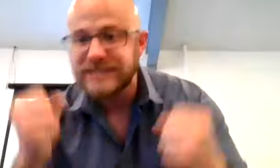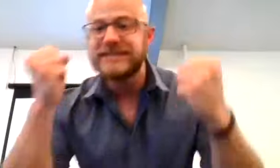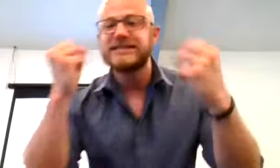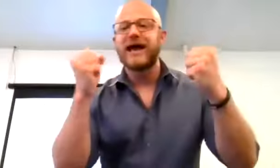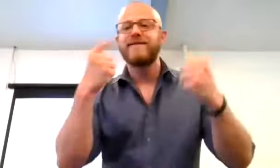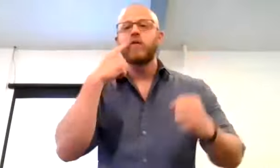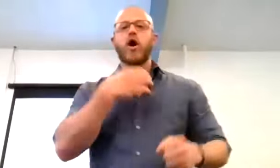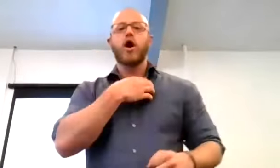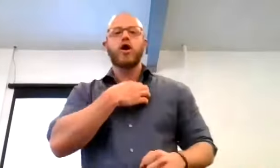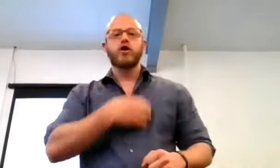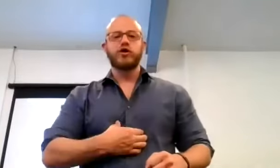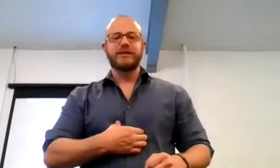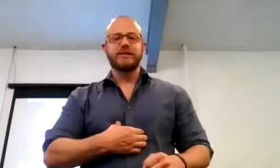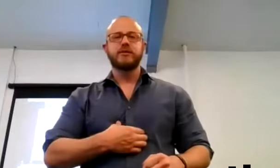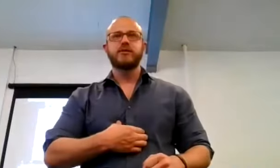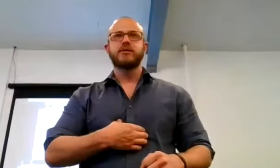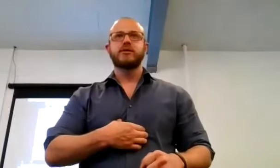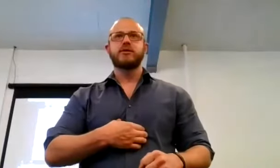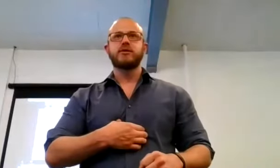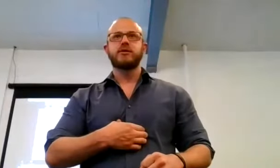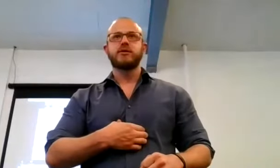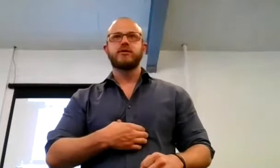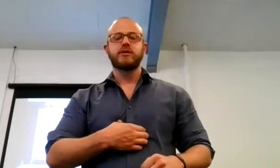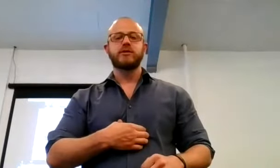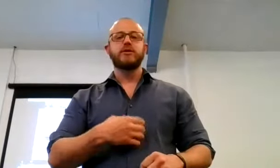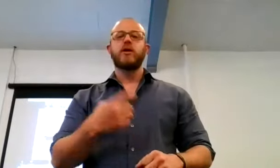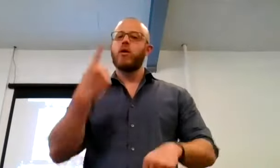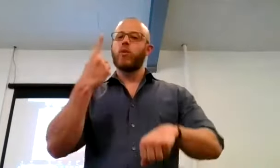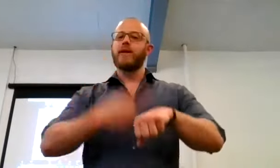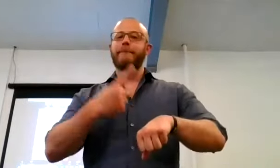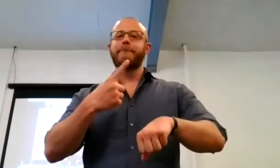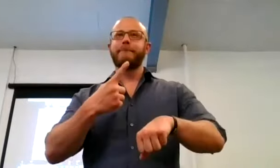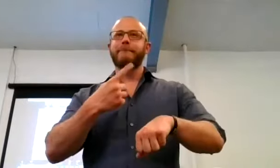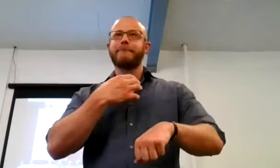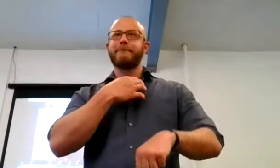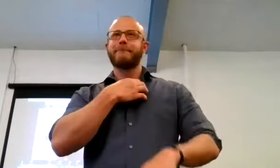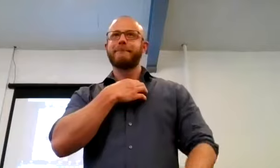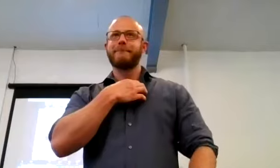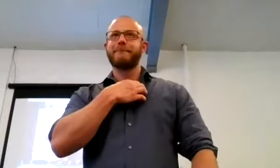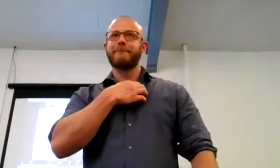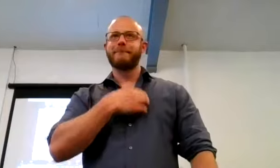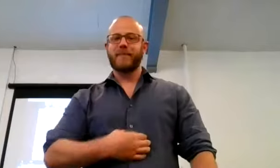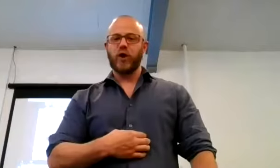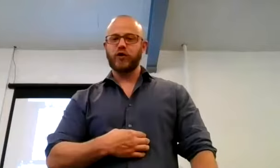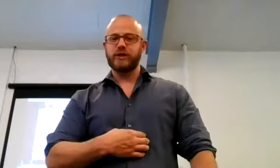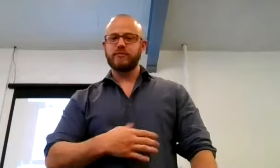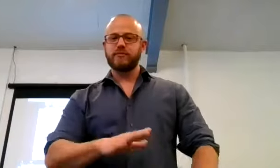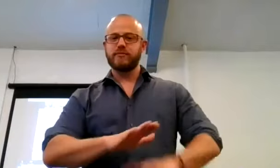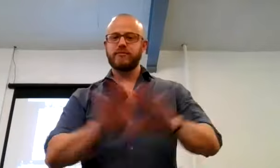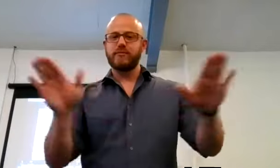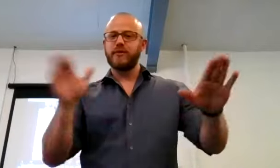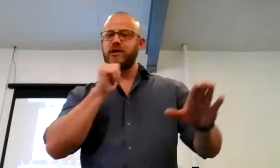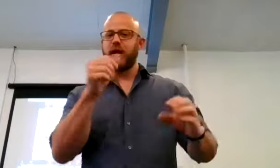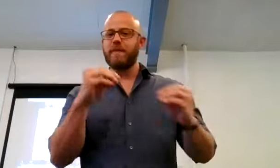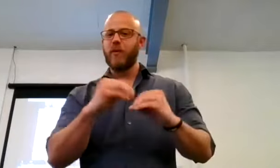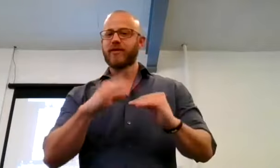And this is the sign for hungry. One time, hungry. That's it,